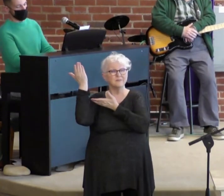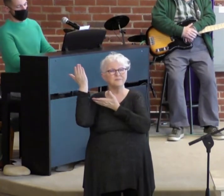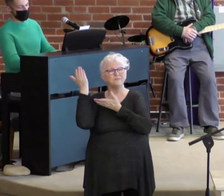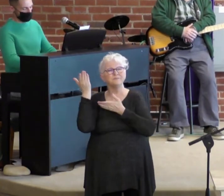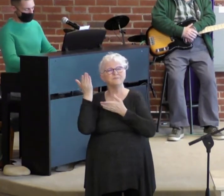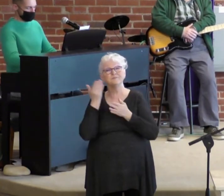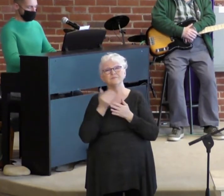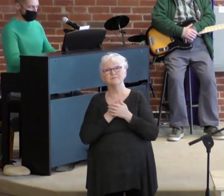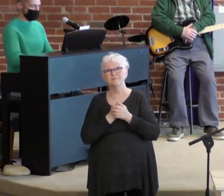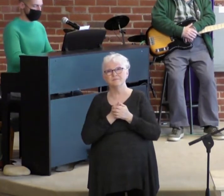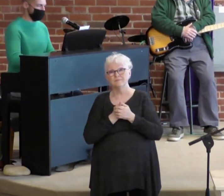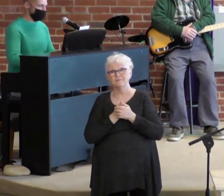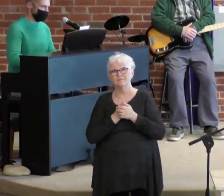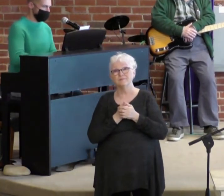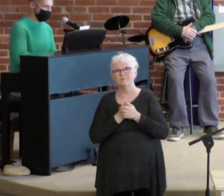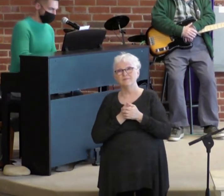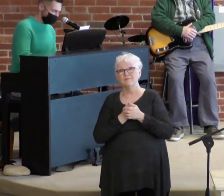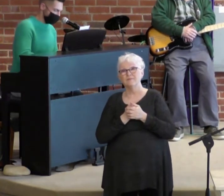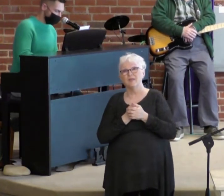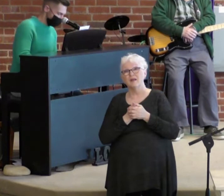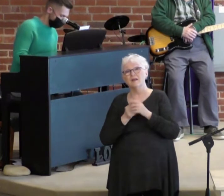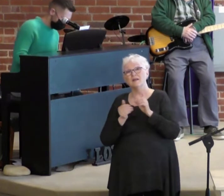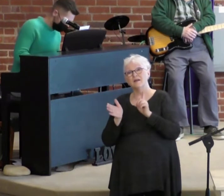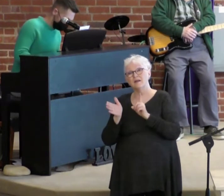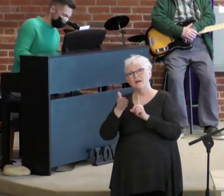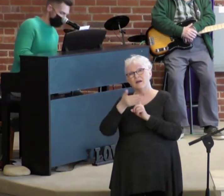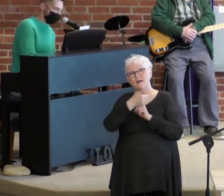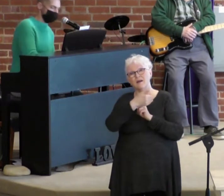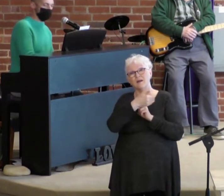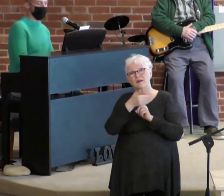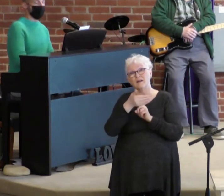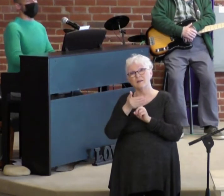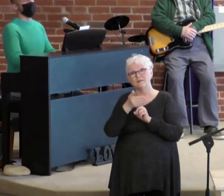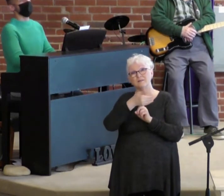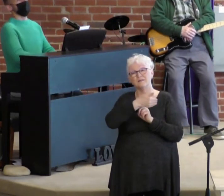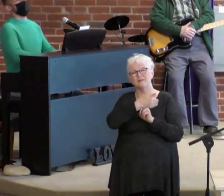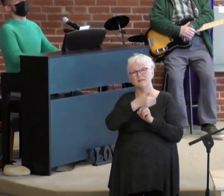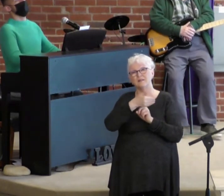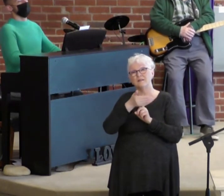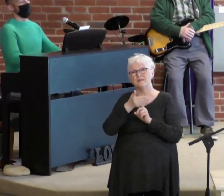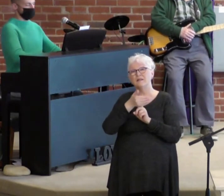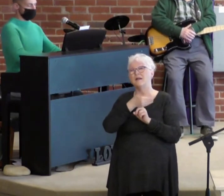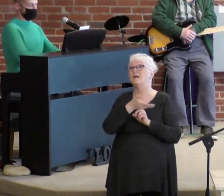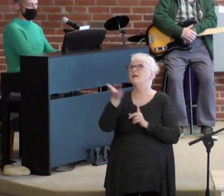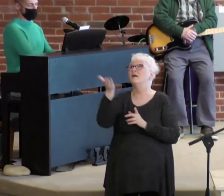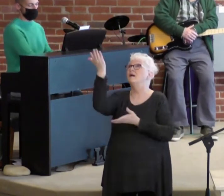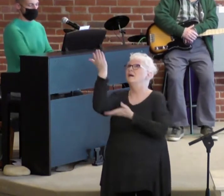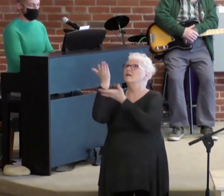hand and covers me.